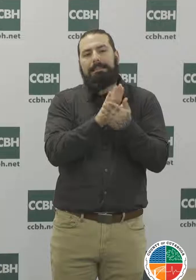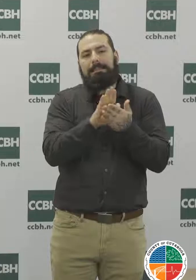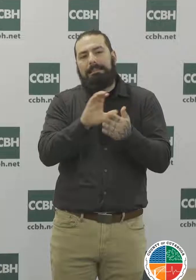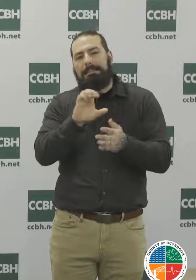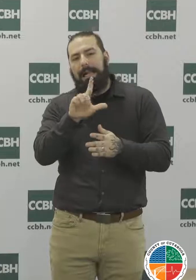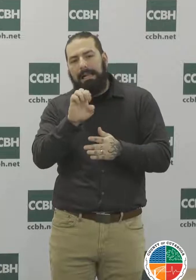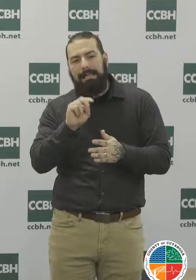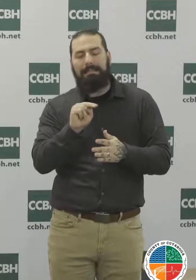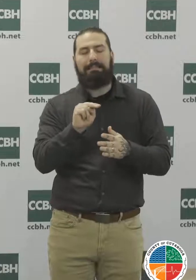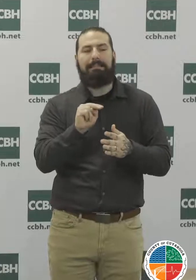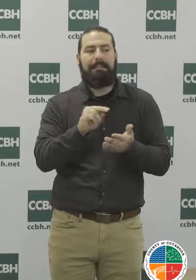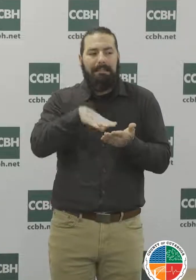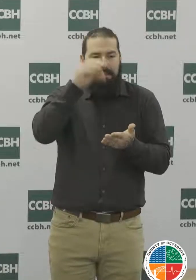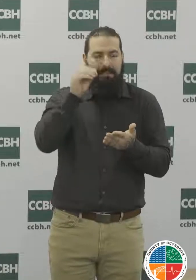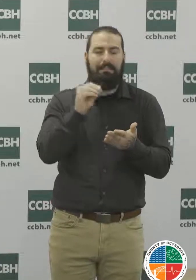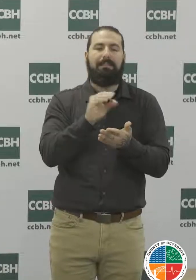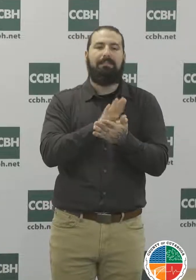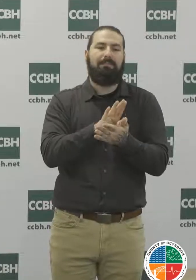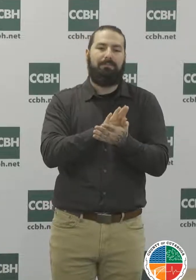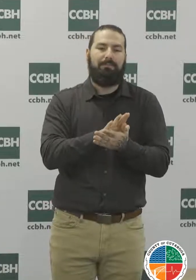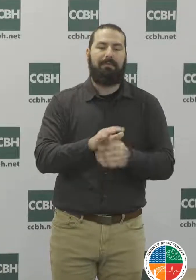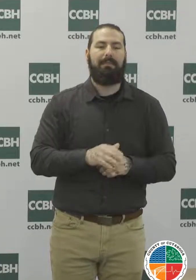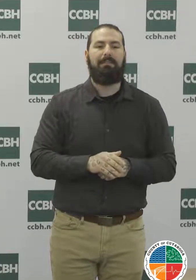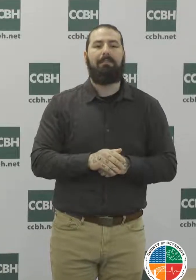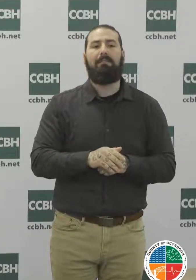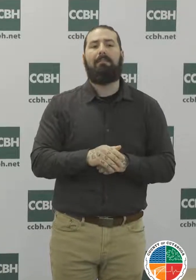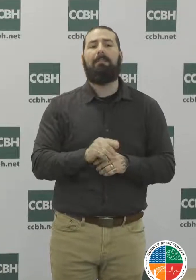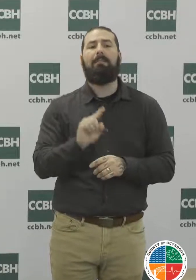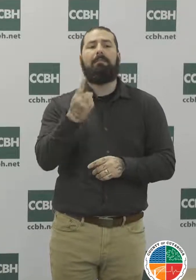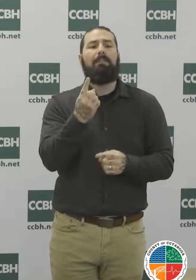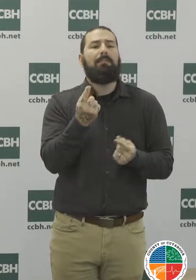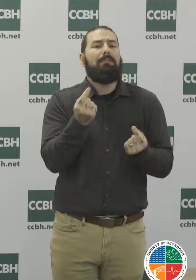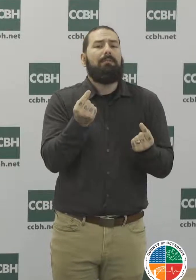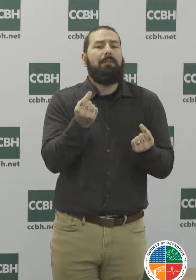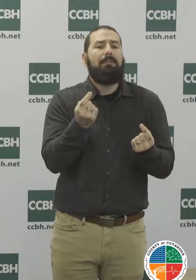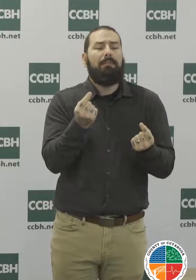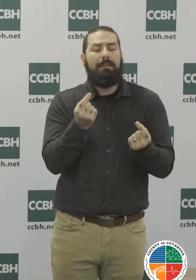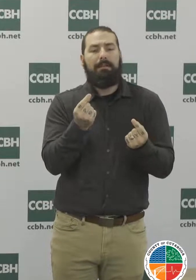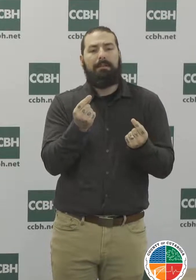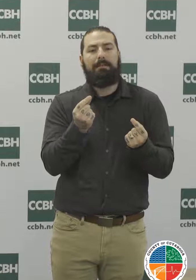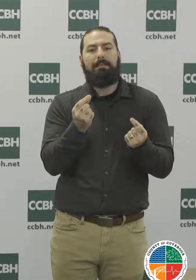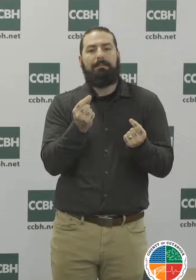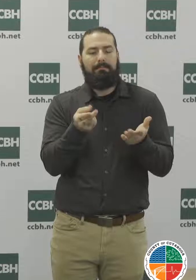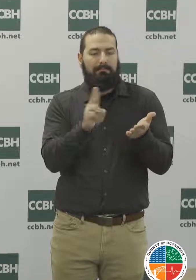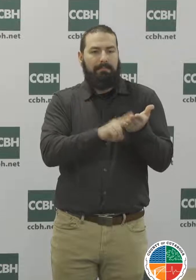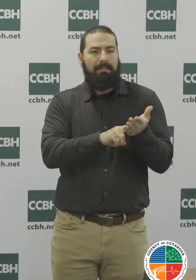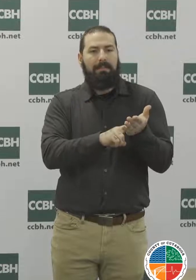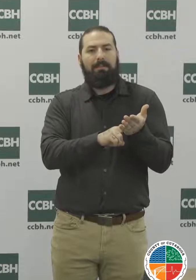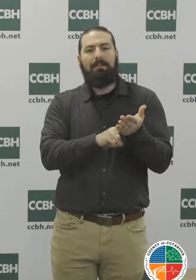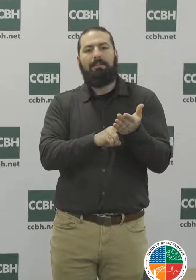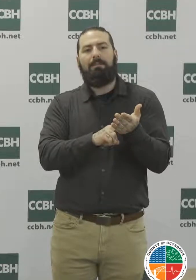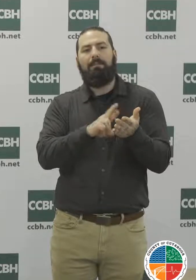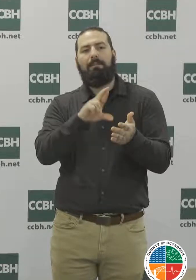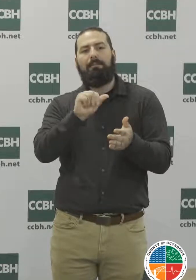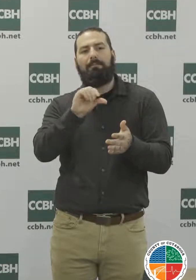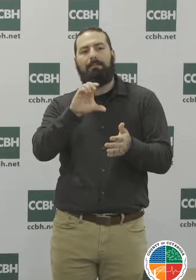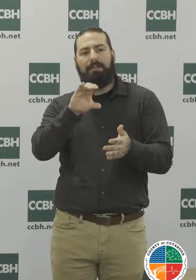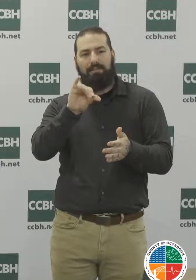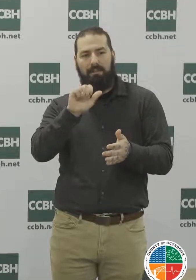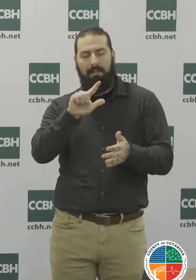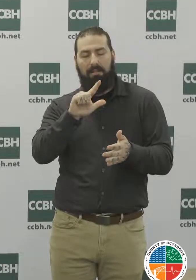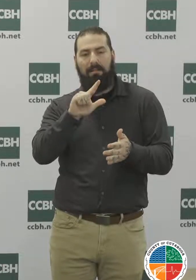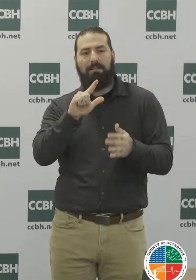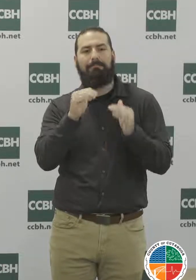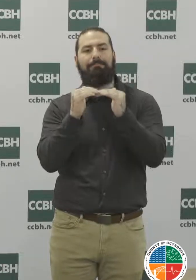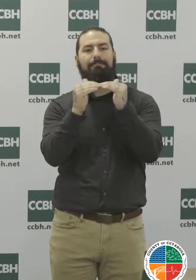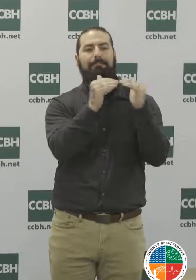history. As a first step, sign up for a Racial Equity Institute training right here in our